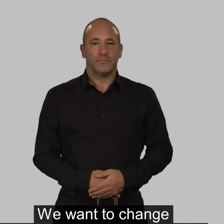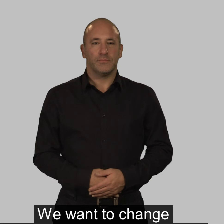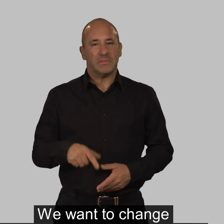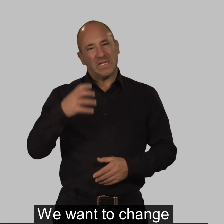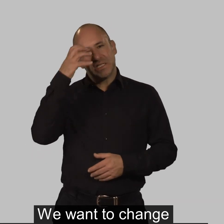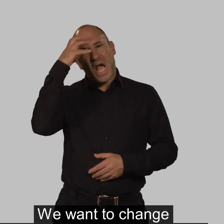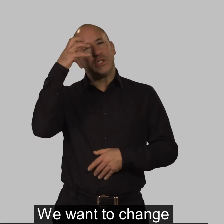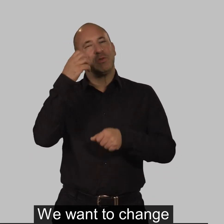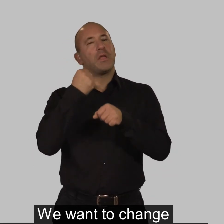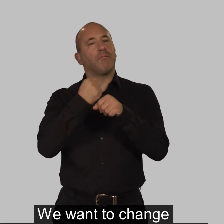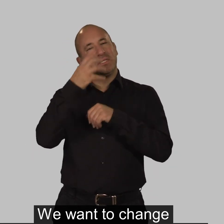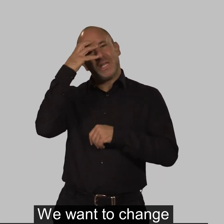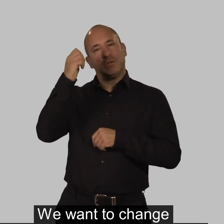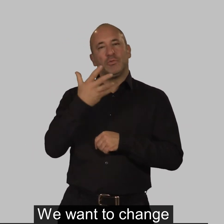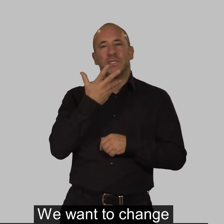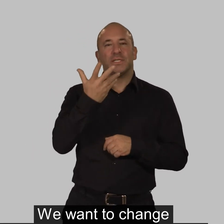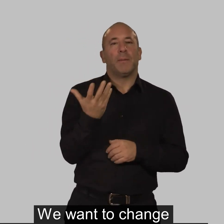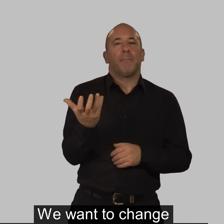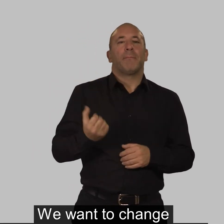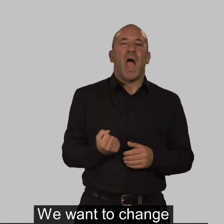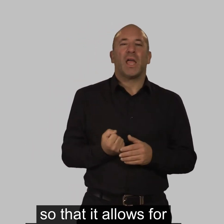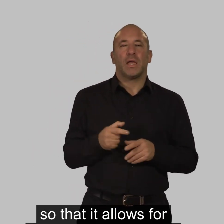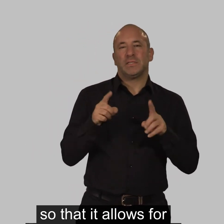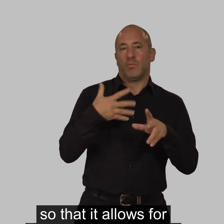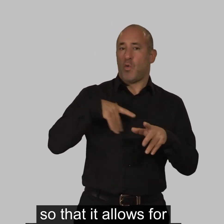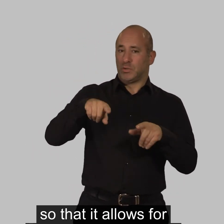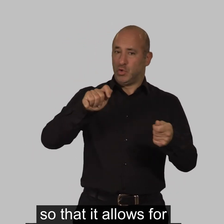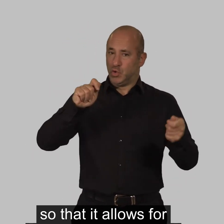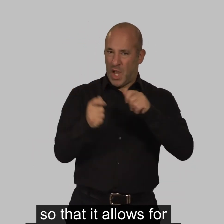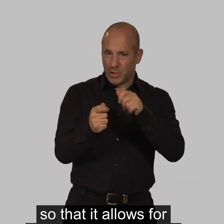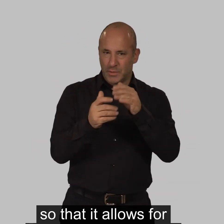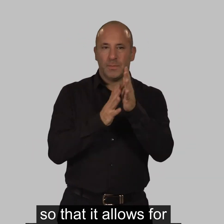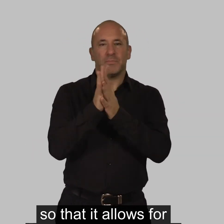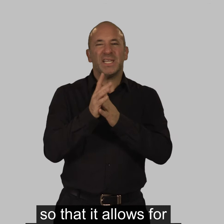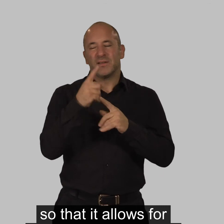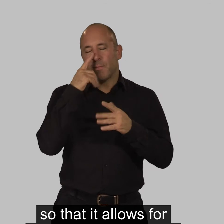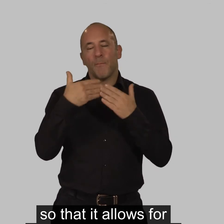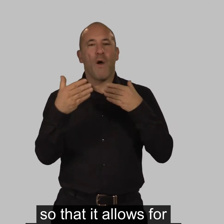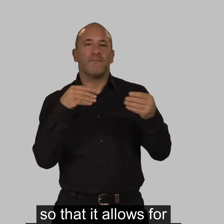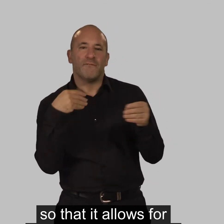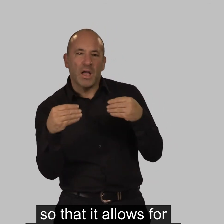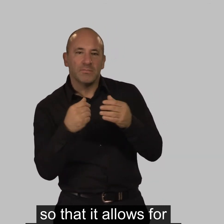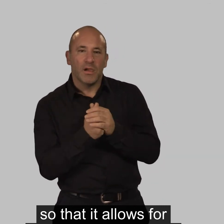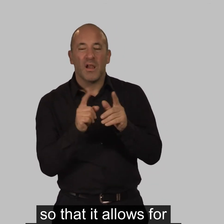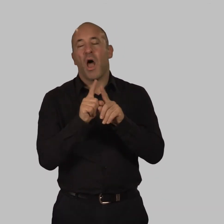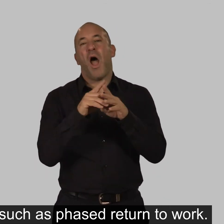We want to change the statutory sick pay system so that it allows for more flexible